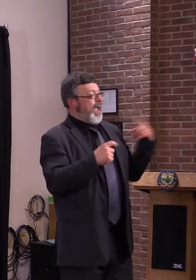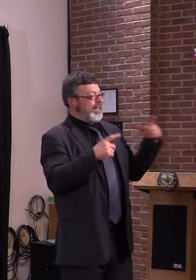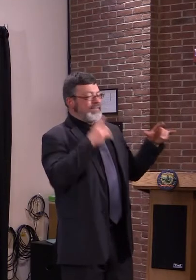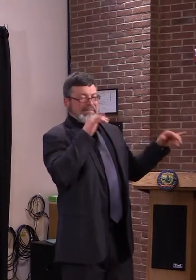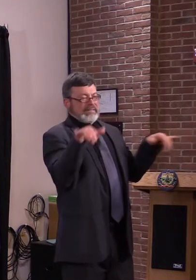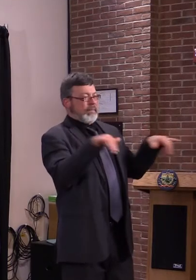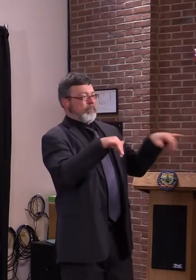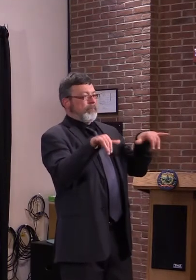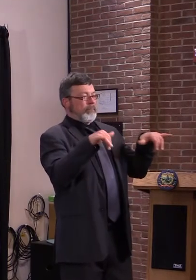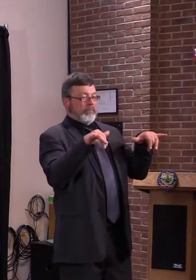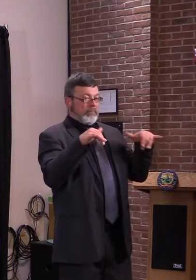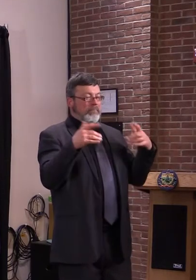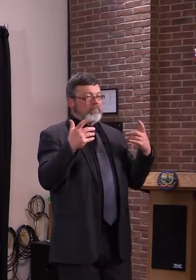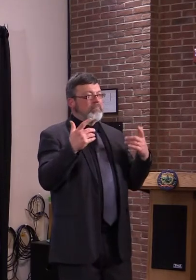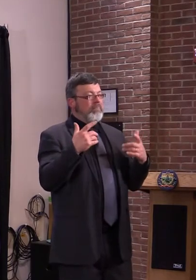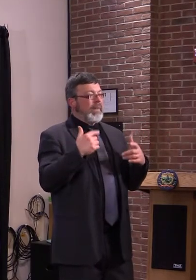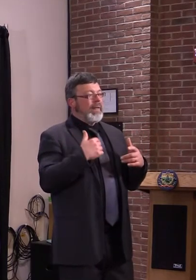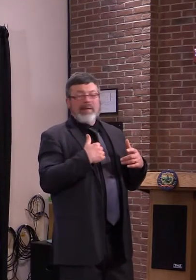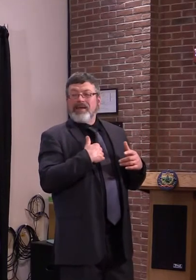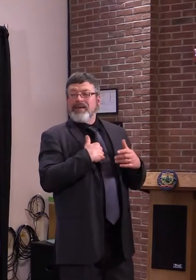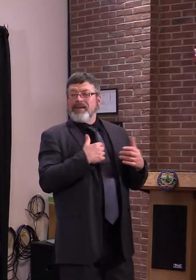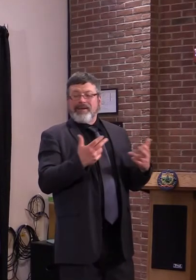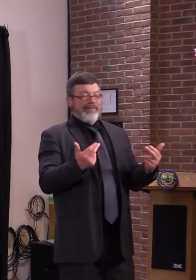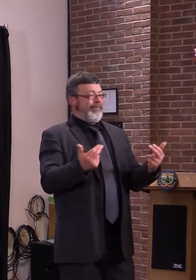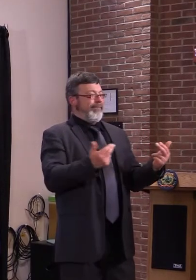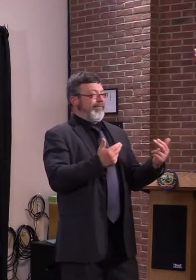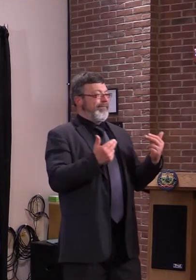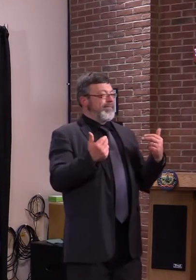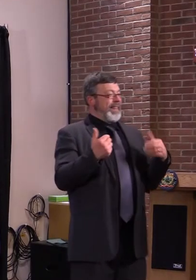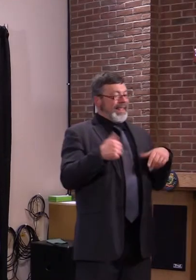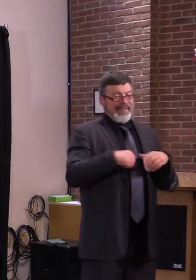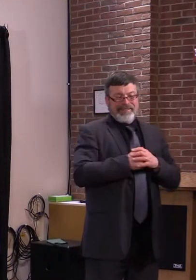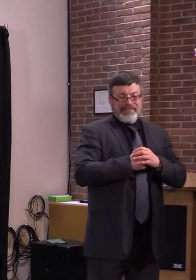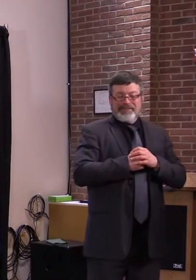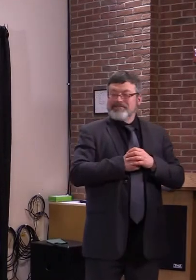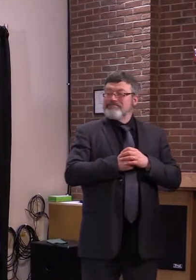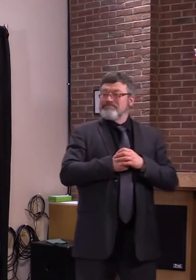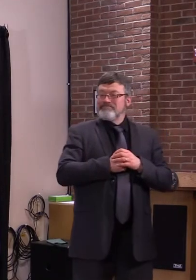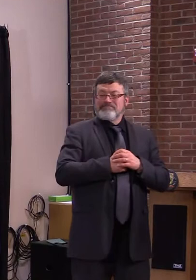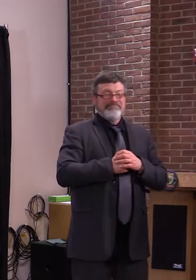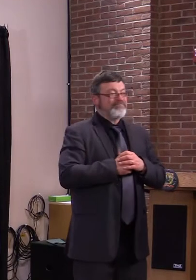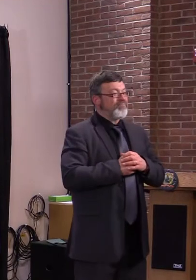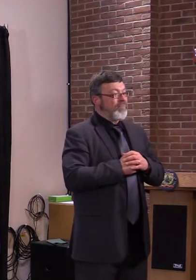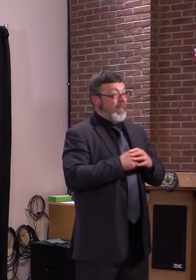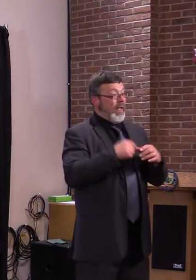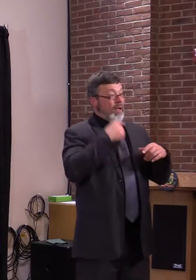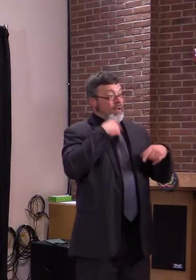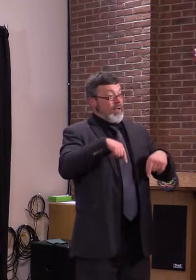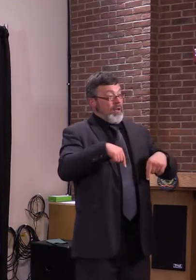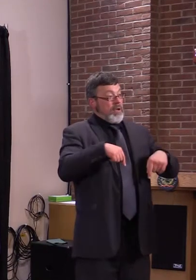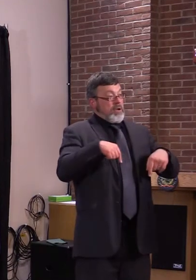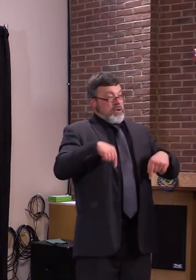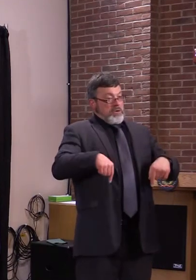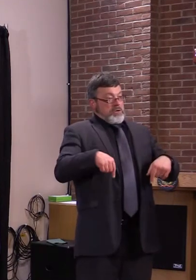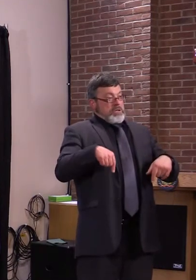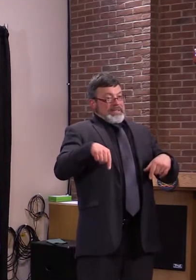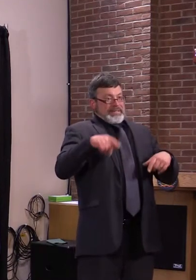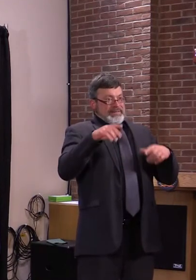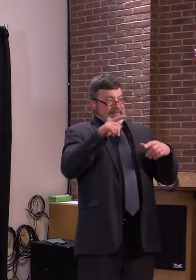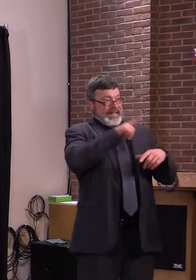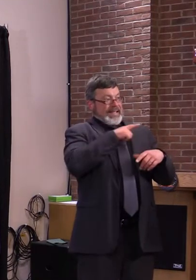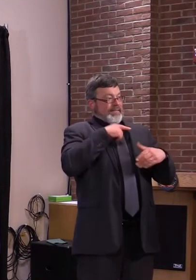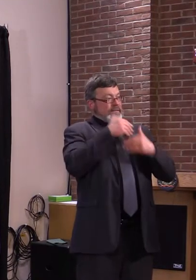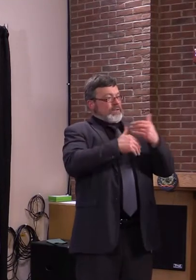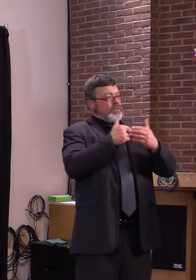He was asking the same question, though. So I sometime during this legislative session, I will make my plans known.